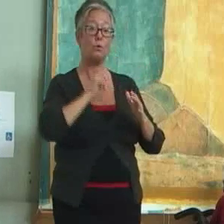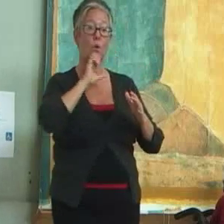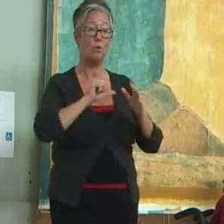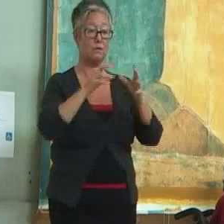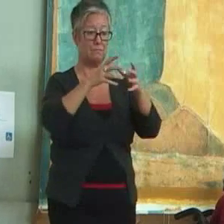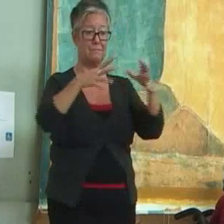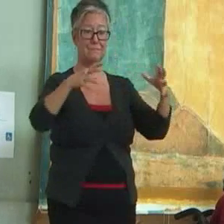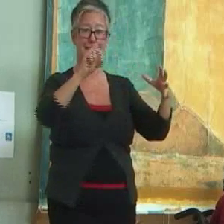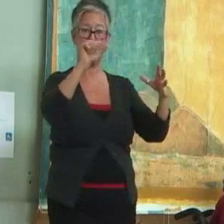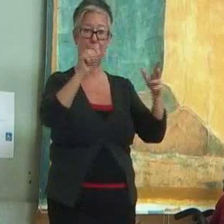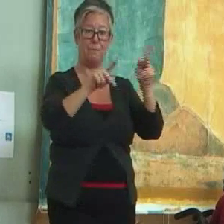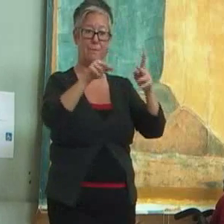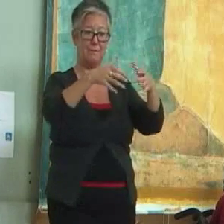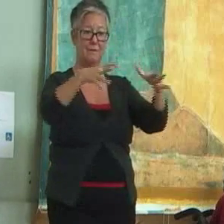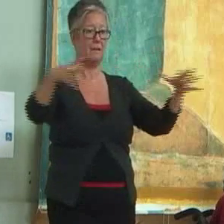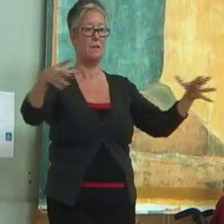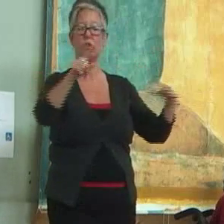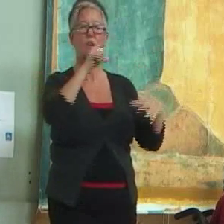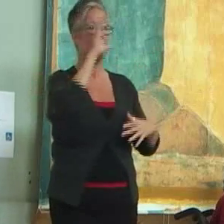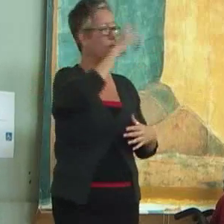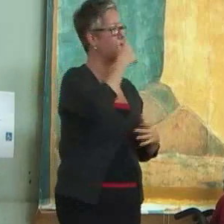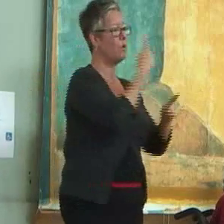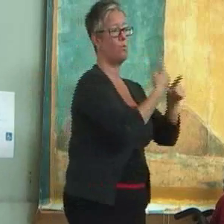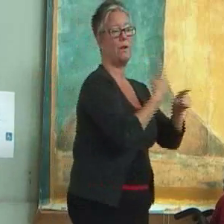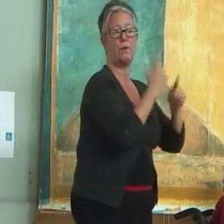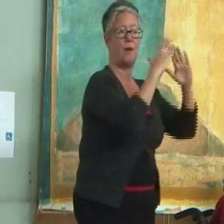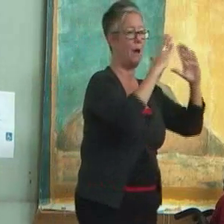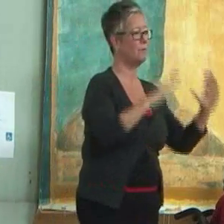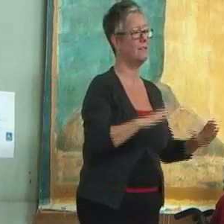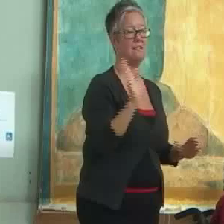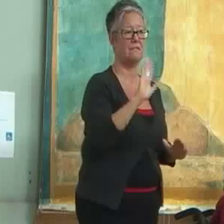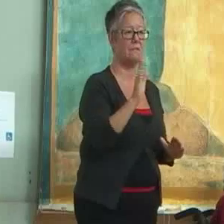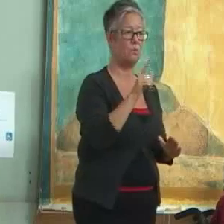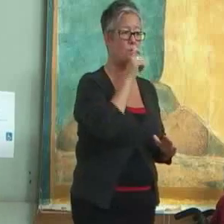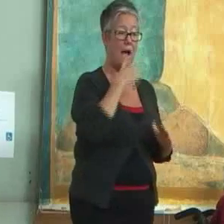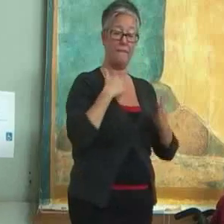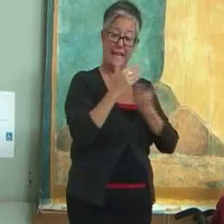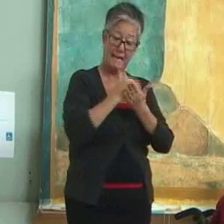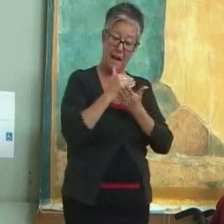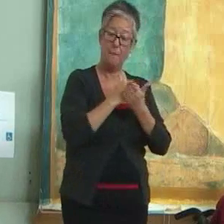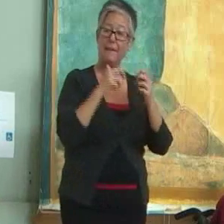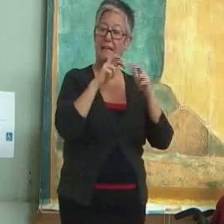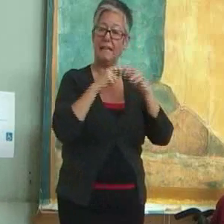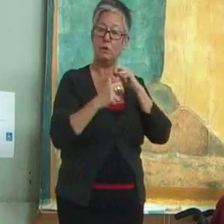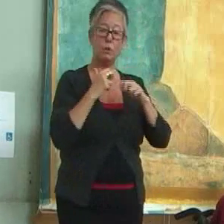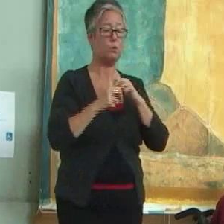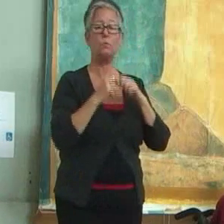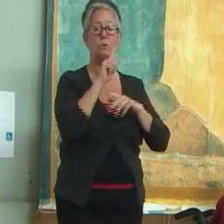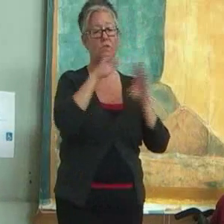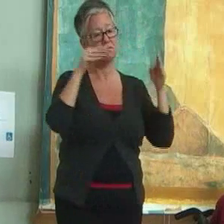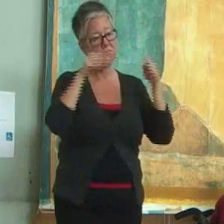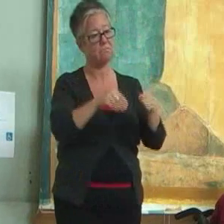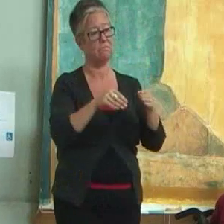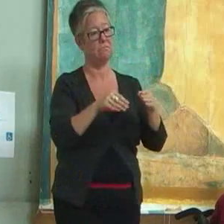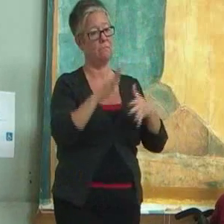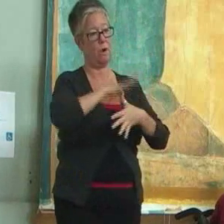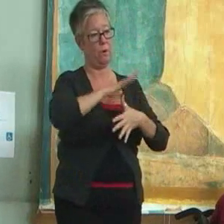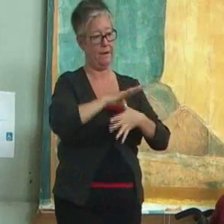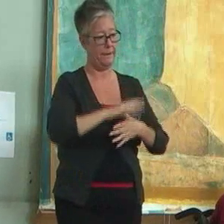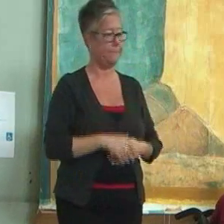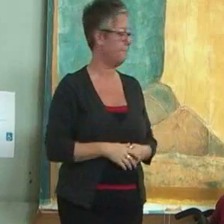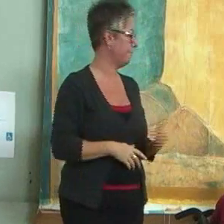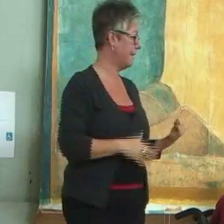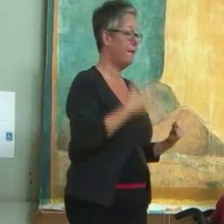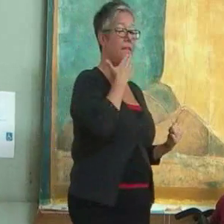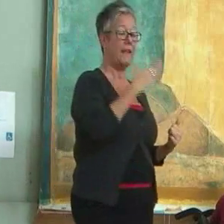you should not be going for regular housing for people who have just an income issue. Thank you.